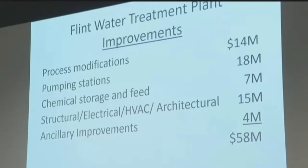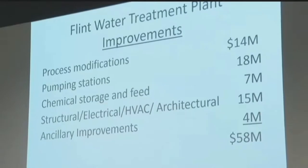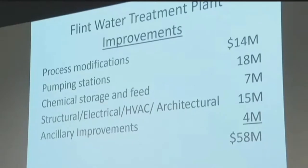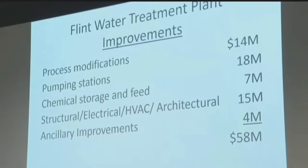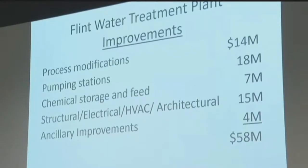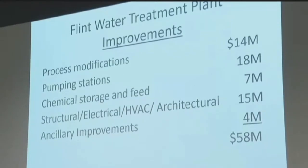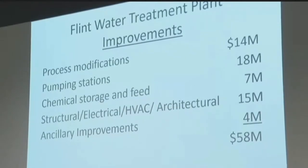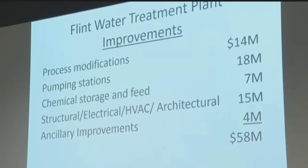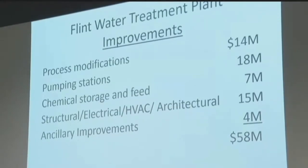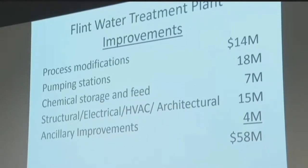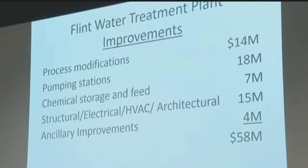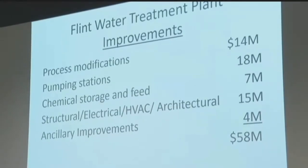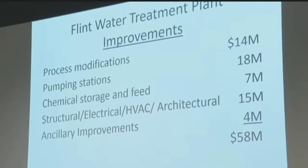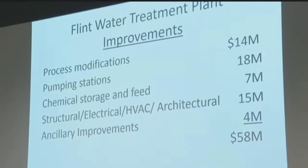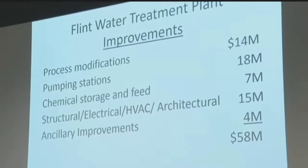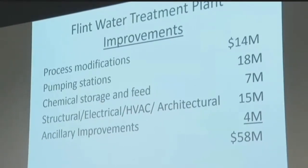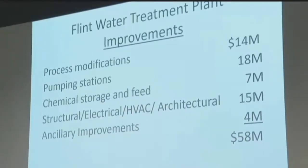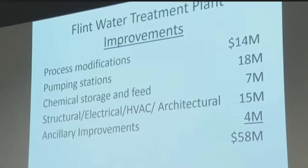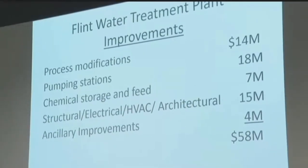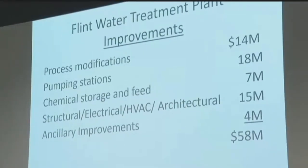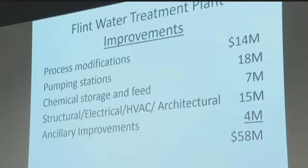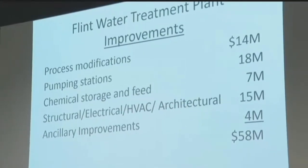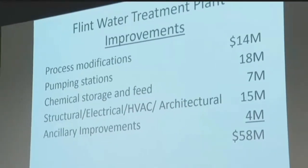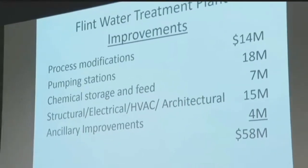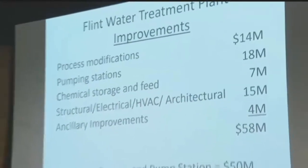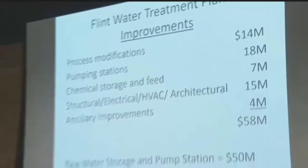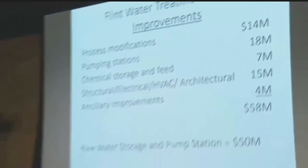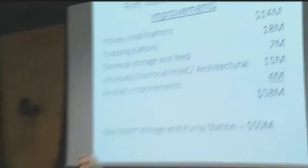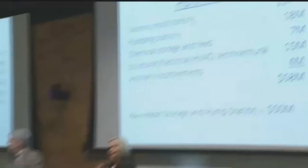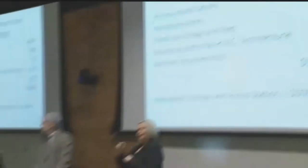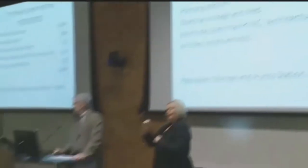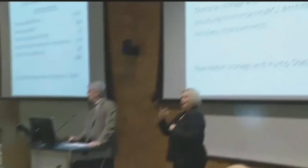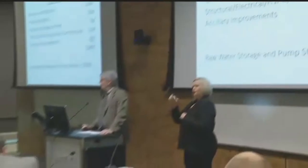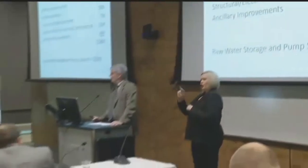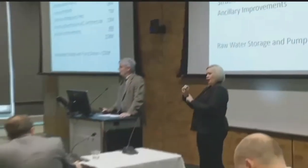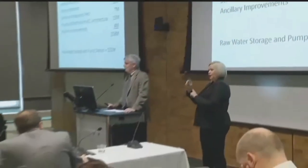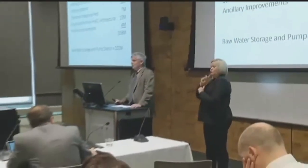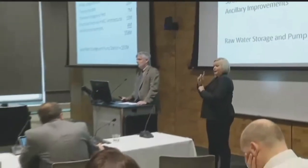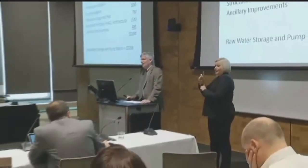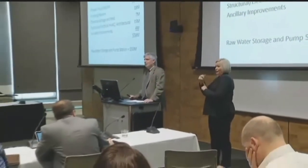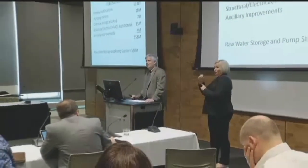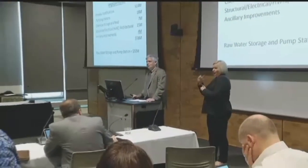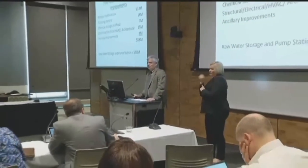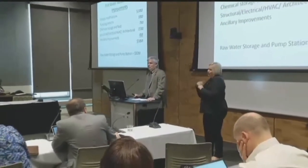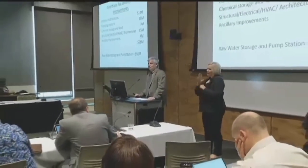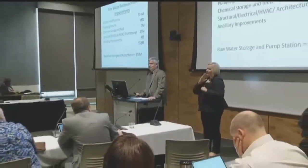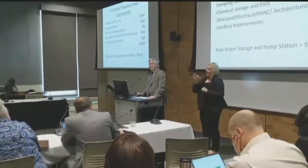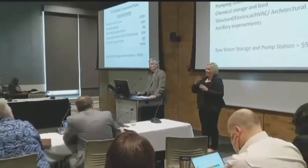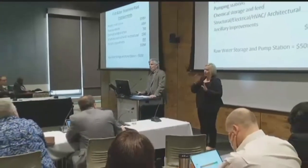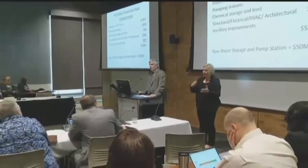The quality of the Flint River is different than the quality of Lake Huron. Frankly, the quality of Lake Huron is much better than the Flint River. But the fact that it's